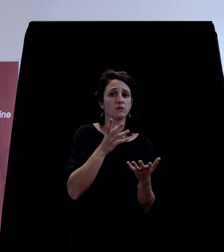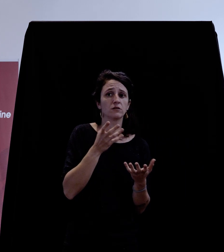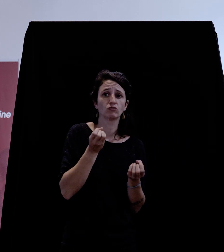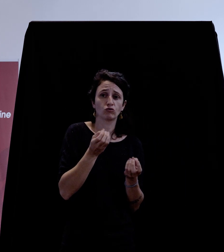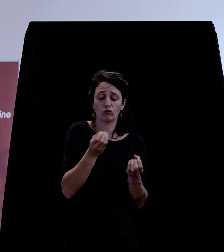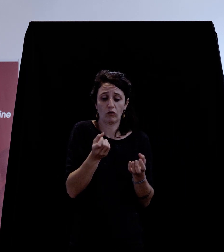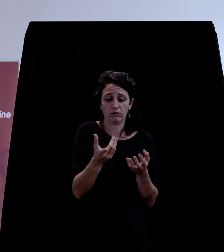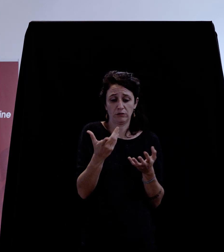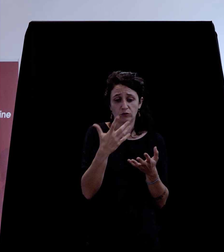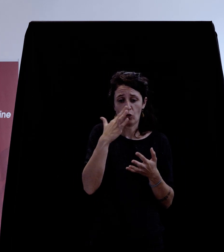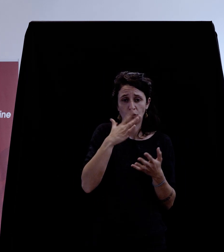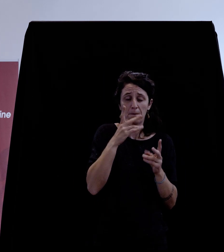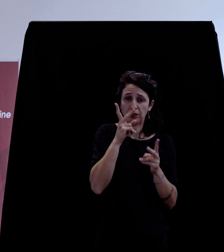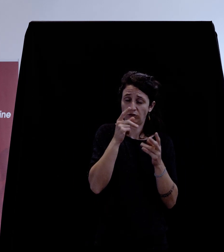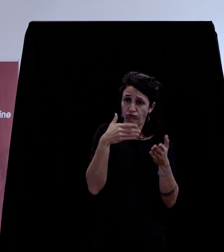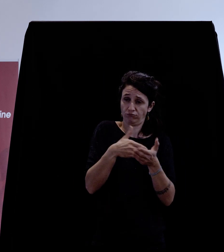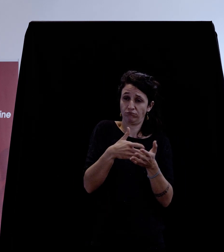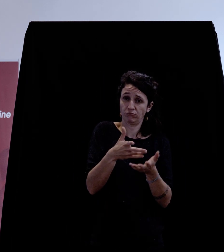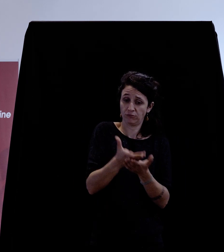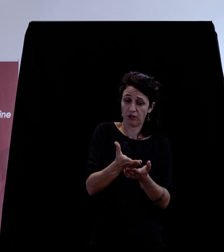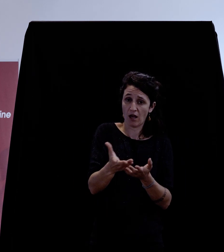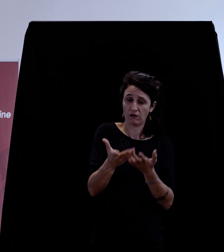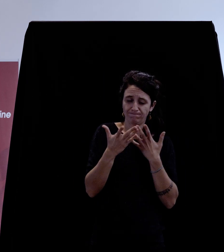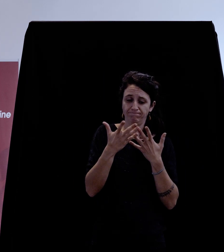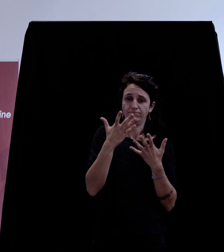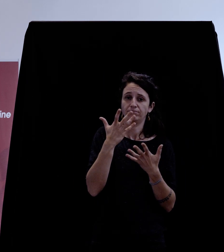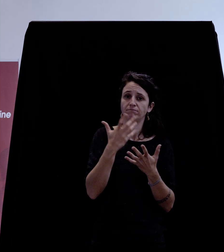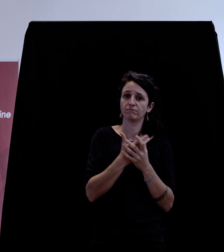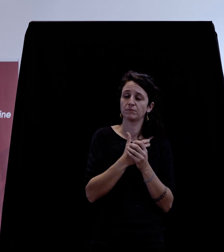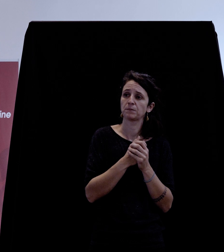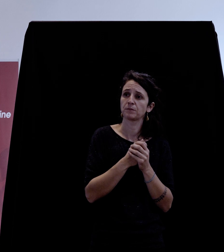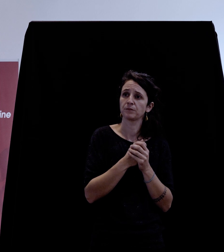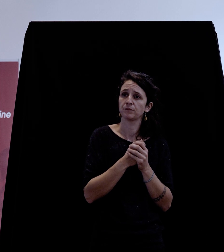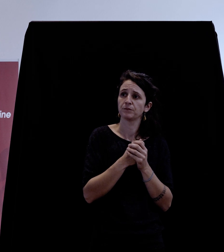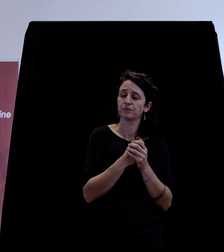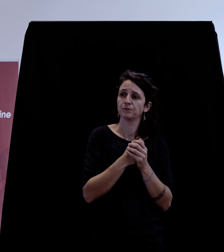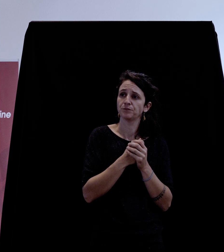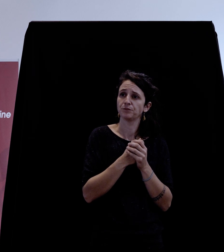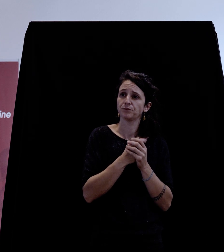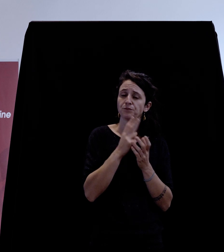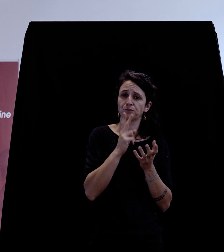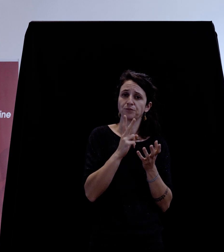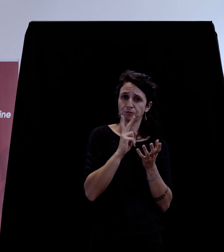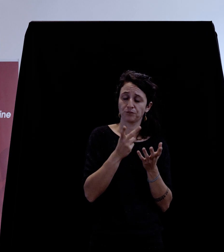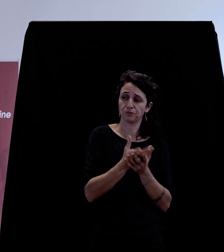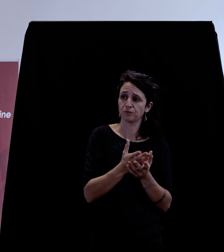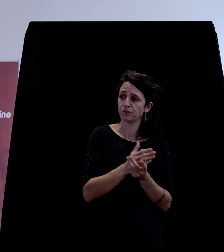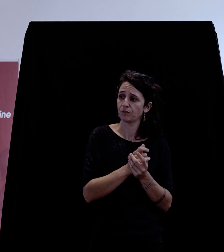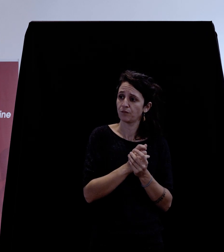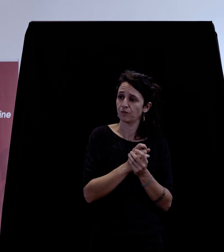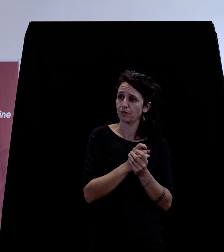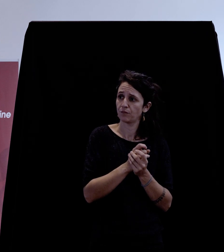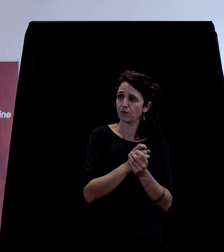so when you begin to think like that, so we thought, well, what's similar to that? Well, you have Play-Doh and clay